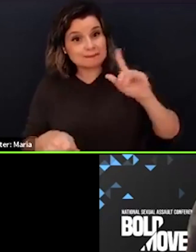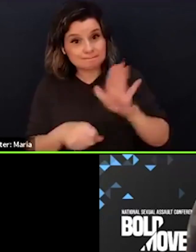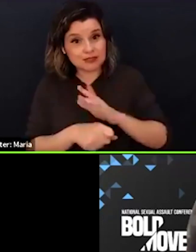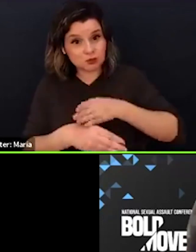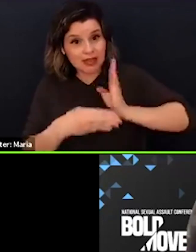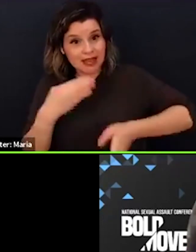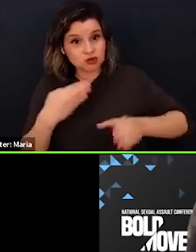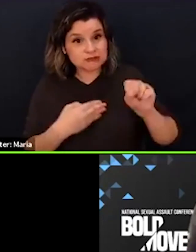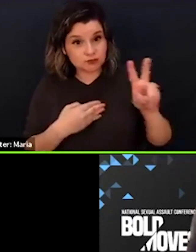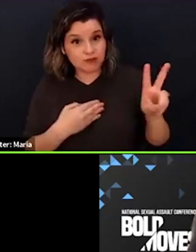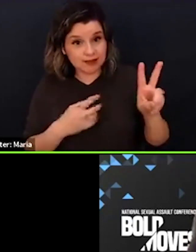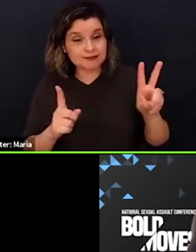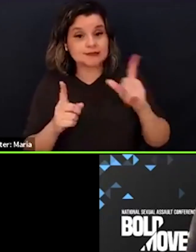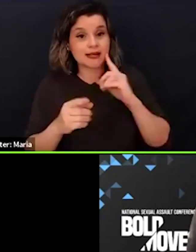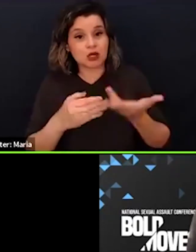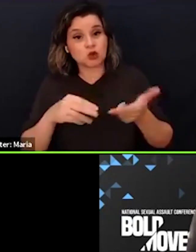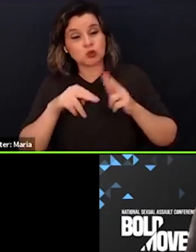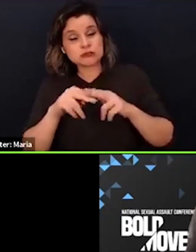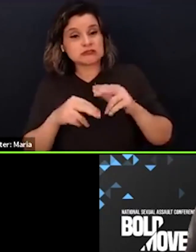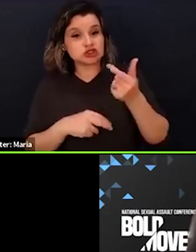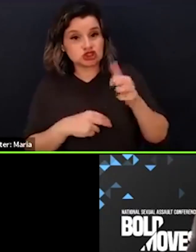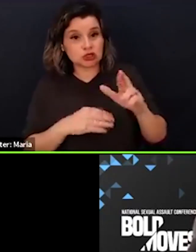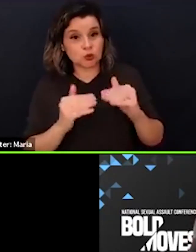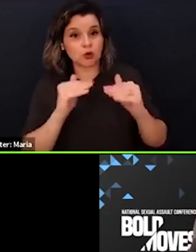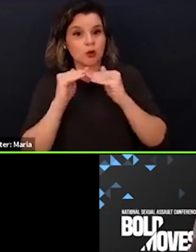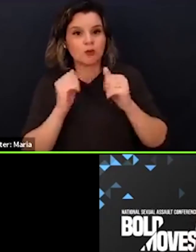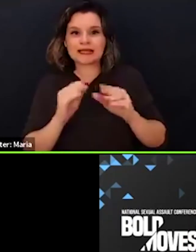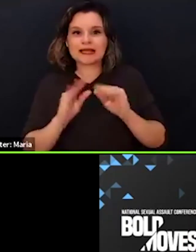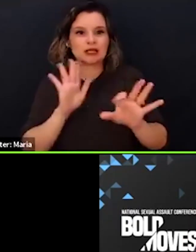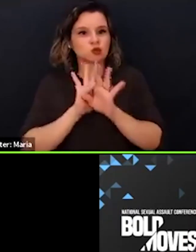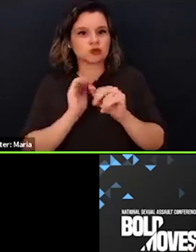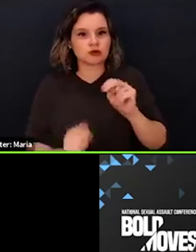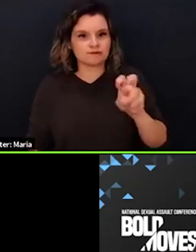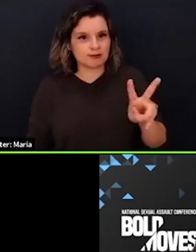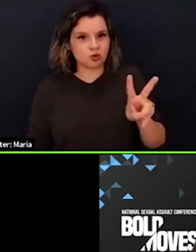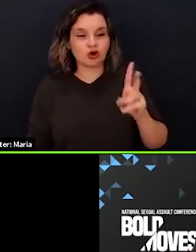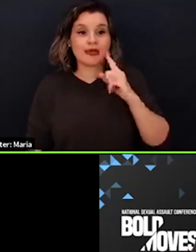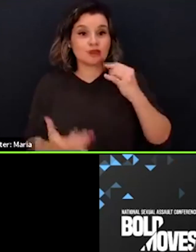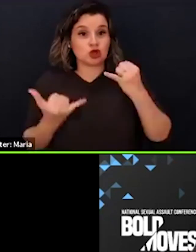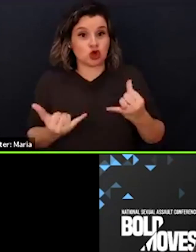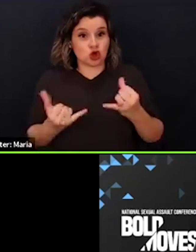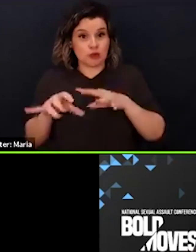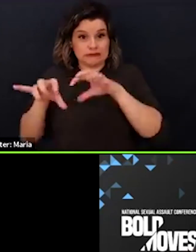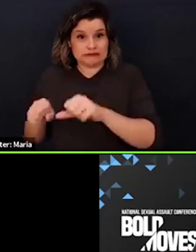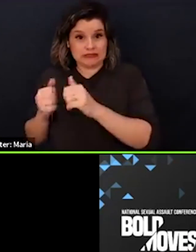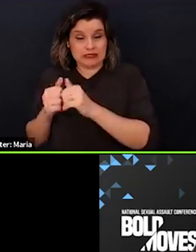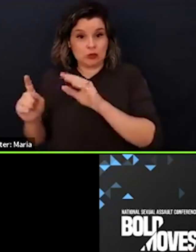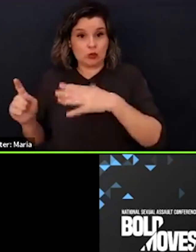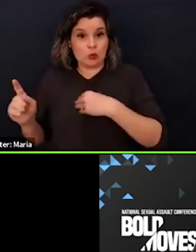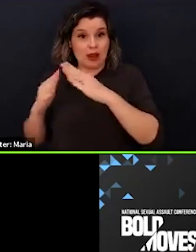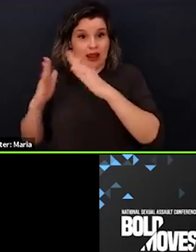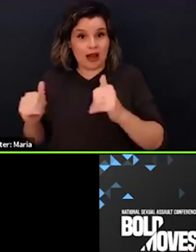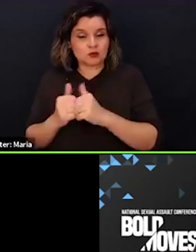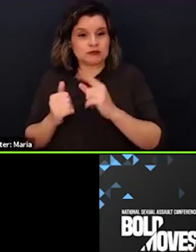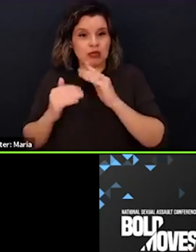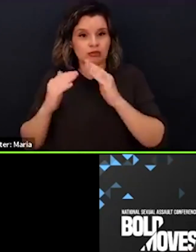sexual violence and increasing gender equality, we have a clear choice in November. And the current occupant of the White House has undermined our work for the